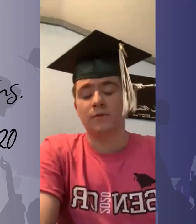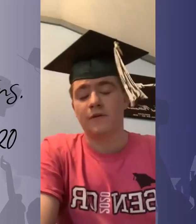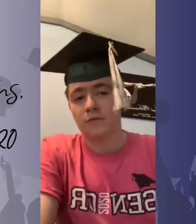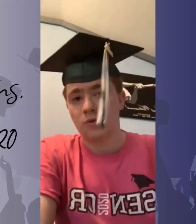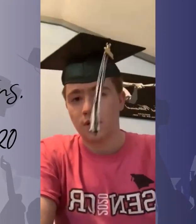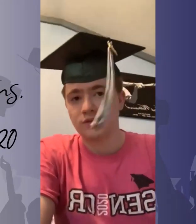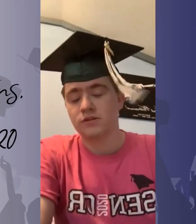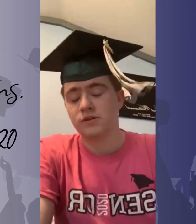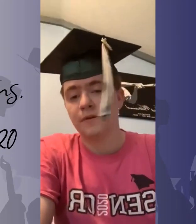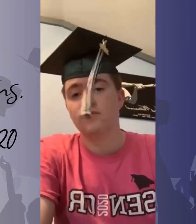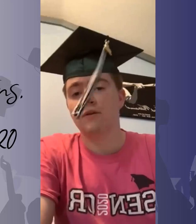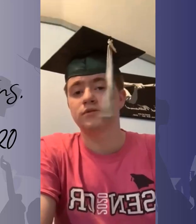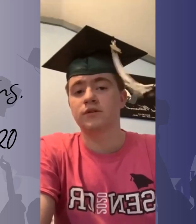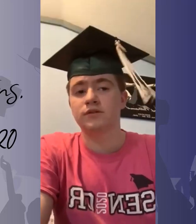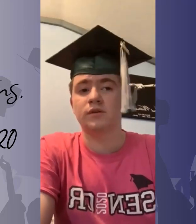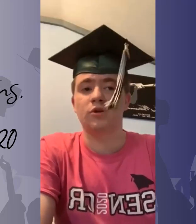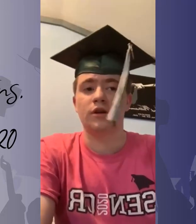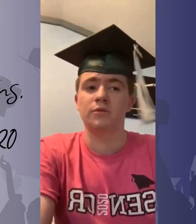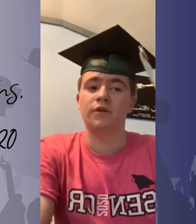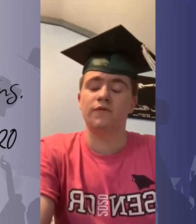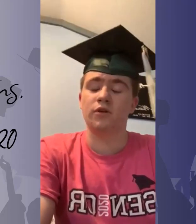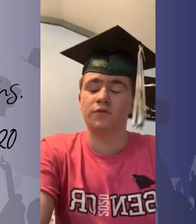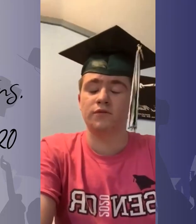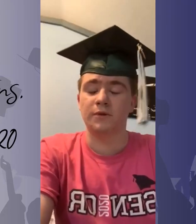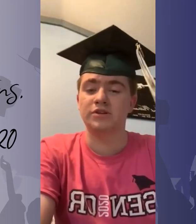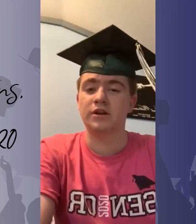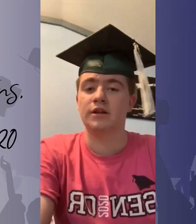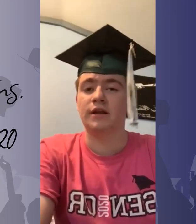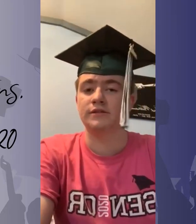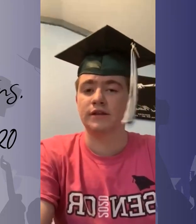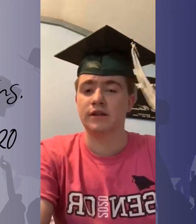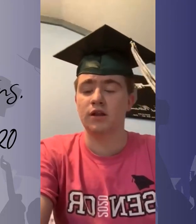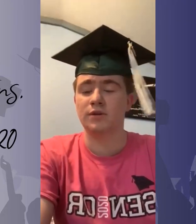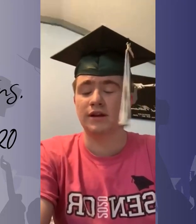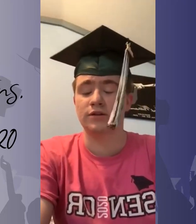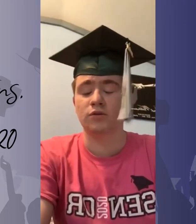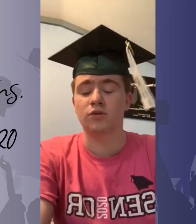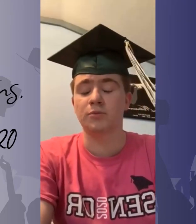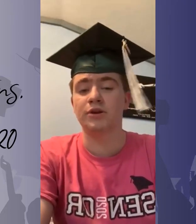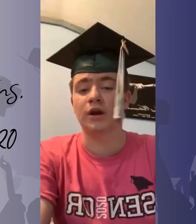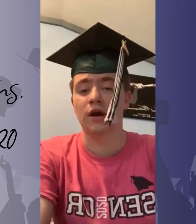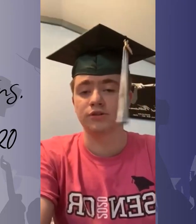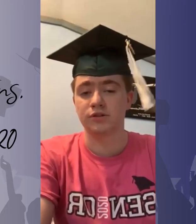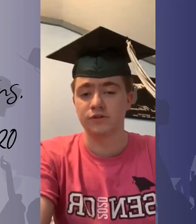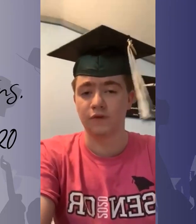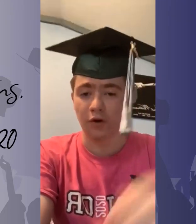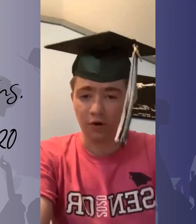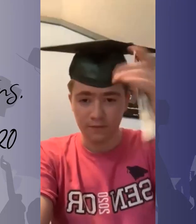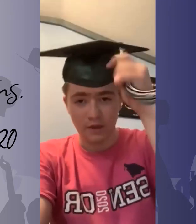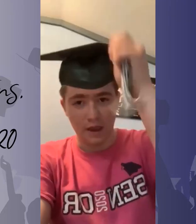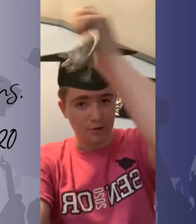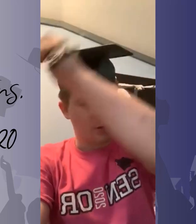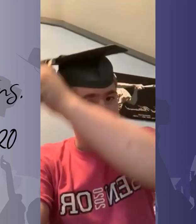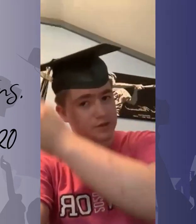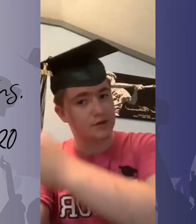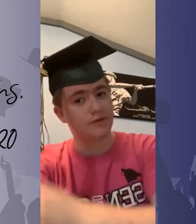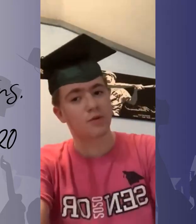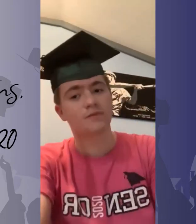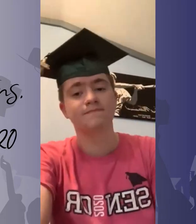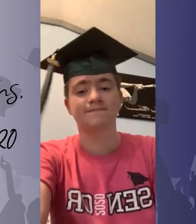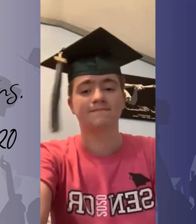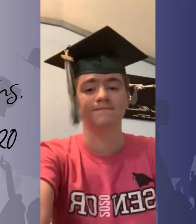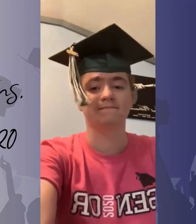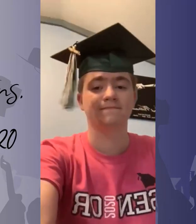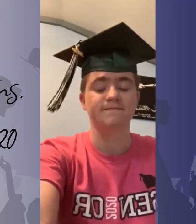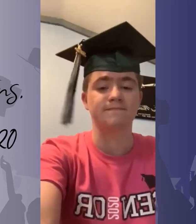Shout out to all my family watching us. I hope everyone has a great summer, and I'm looking forward to my gen ed classes at Delaware Technical Community College this fall. Happy graduation,